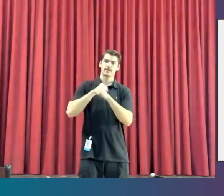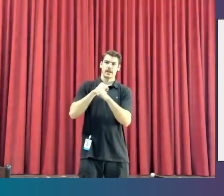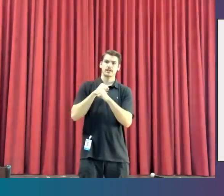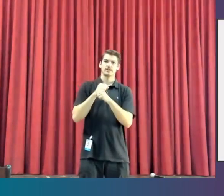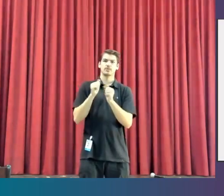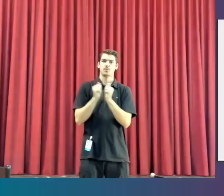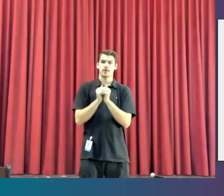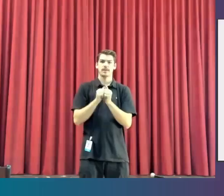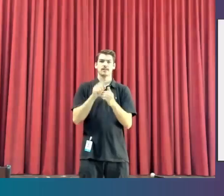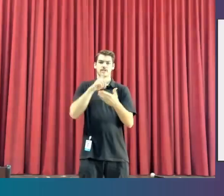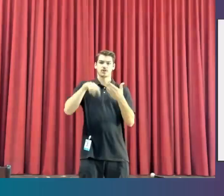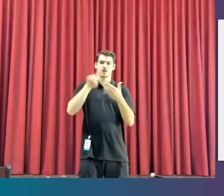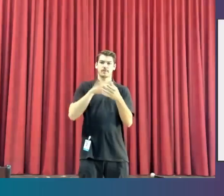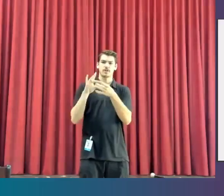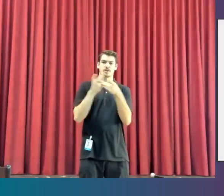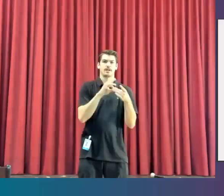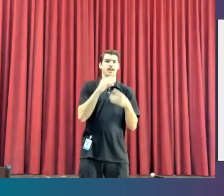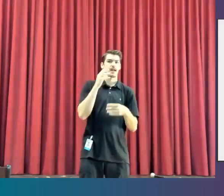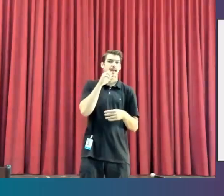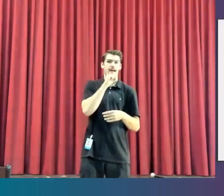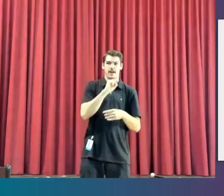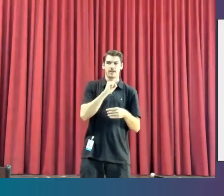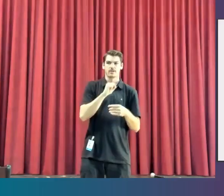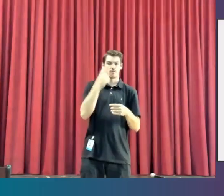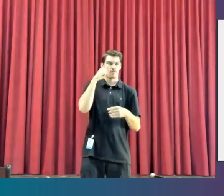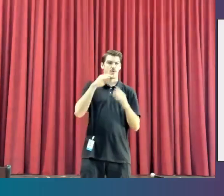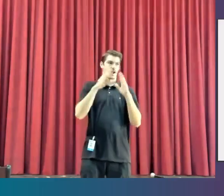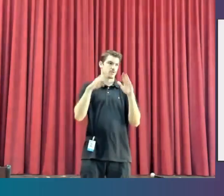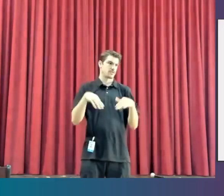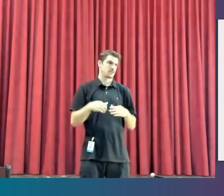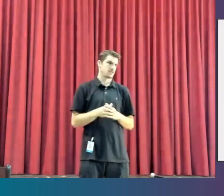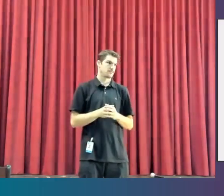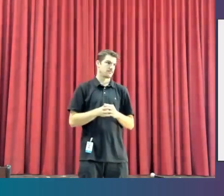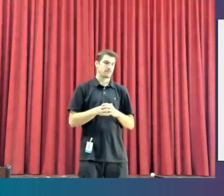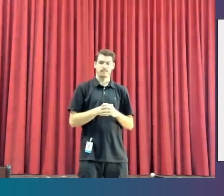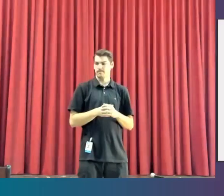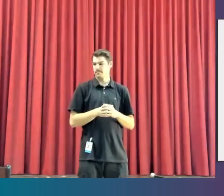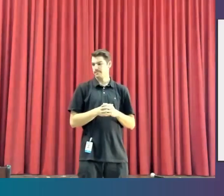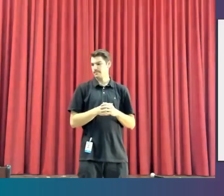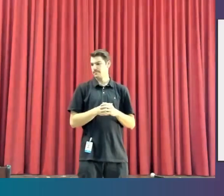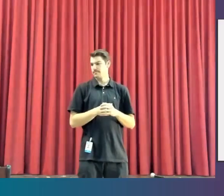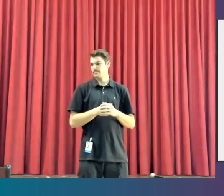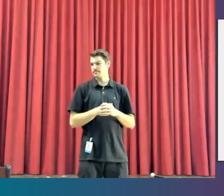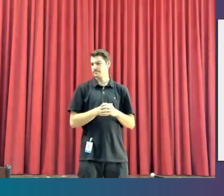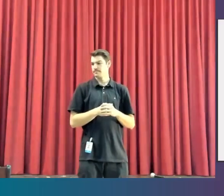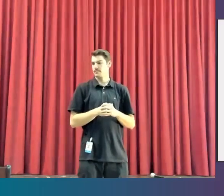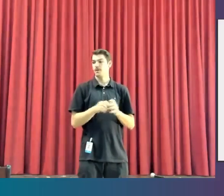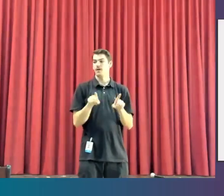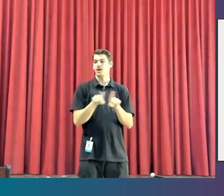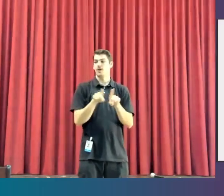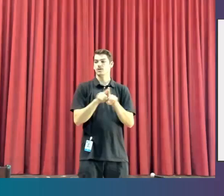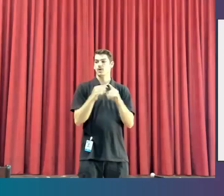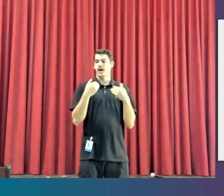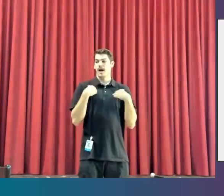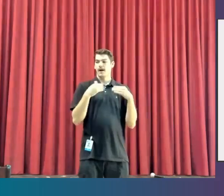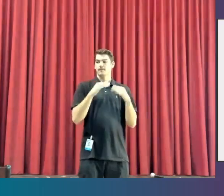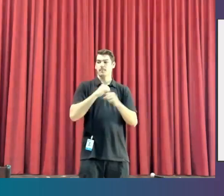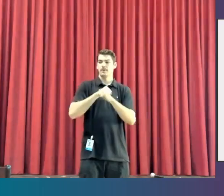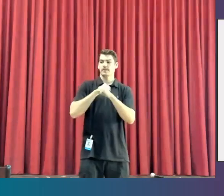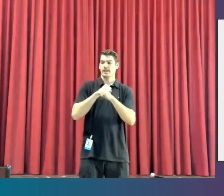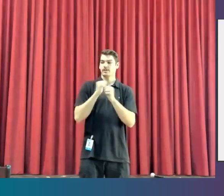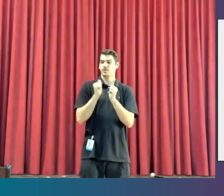against experiencing discrimination in housing based on their age. We also have protections